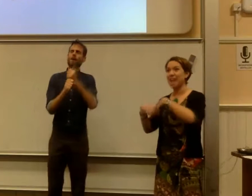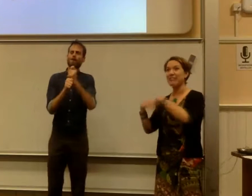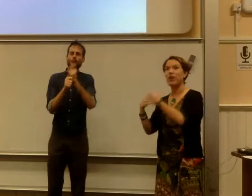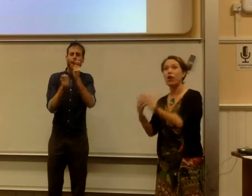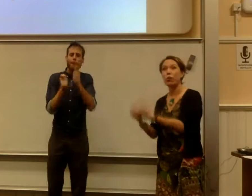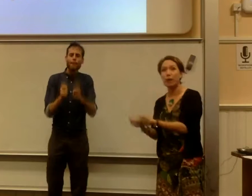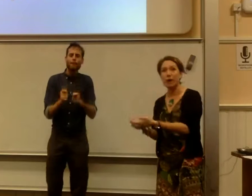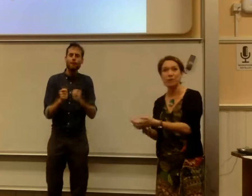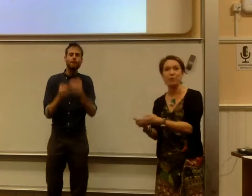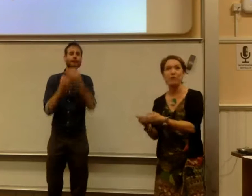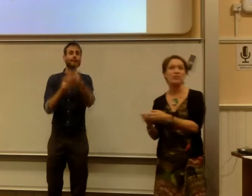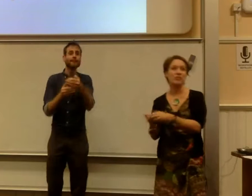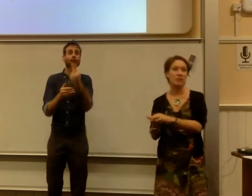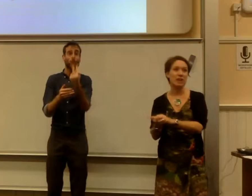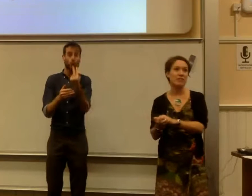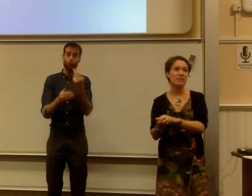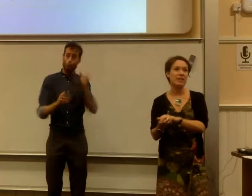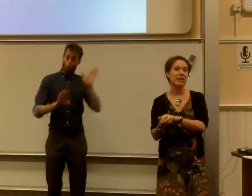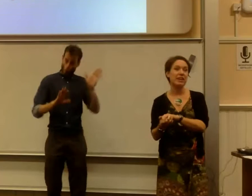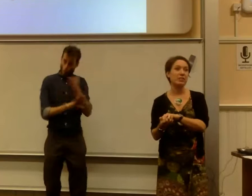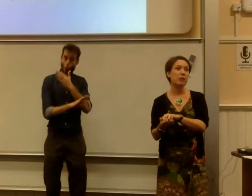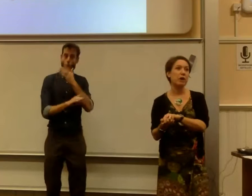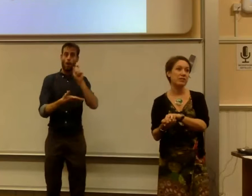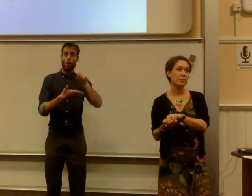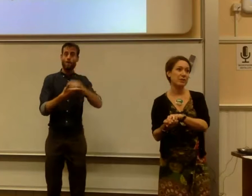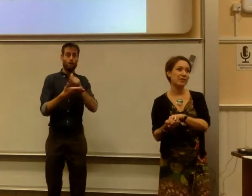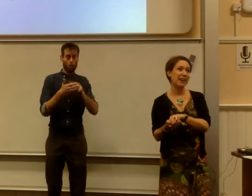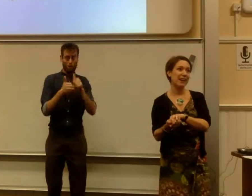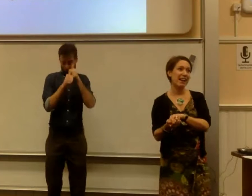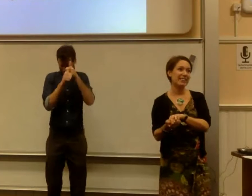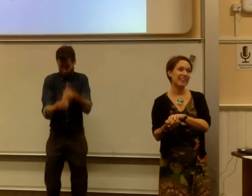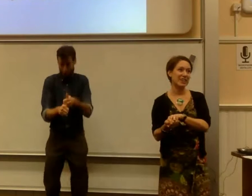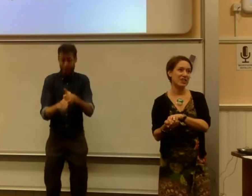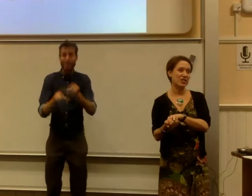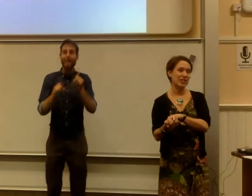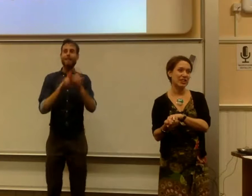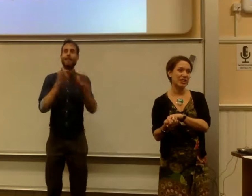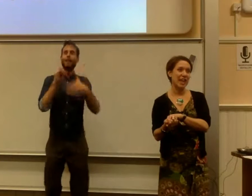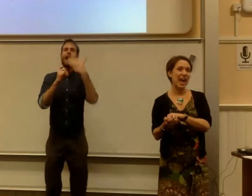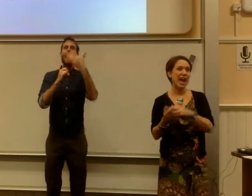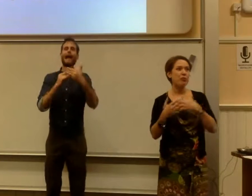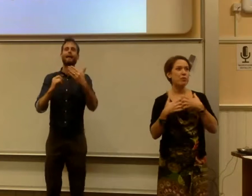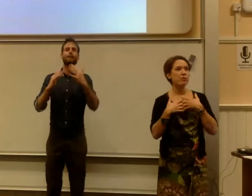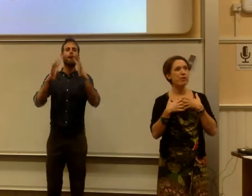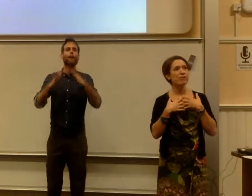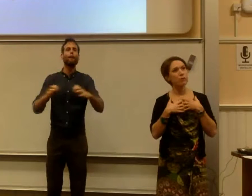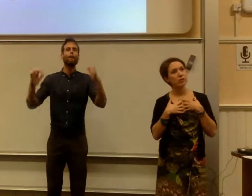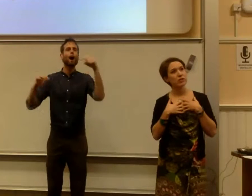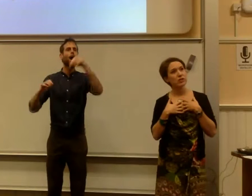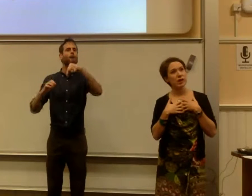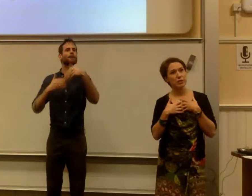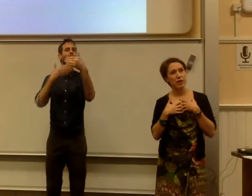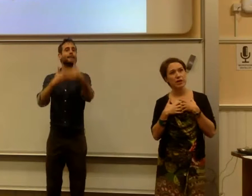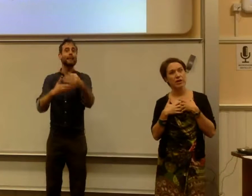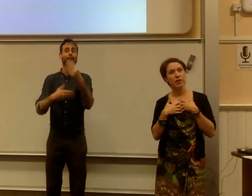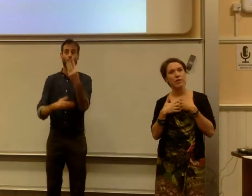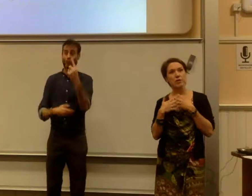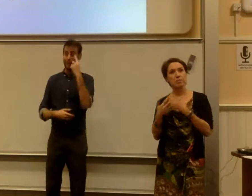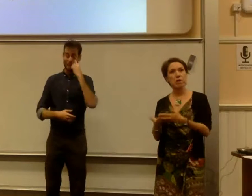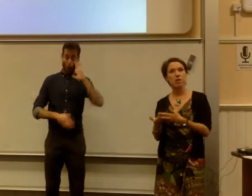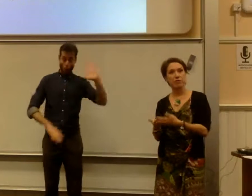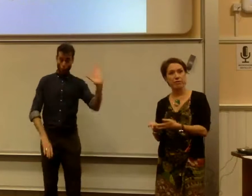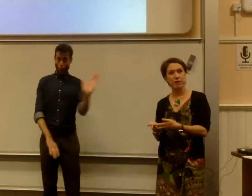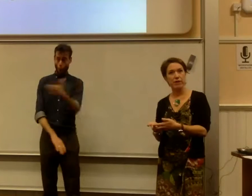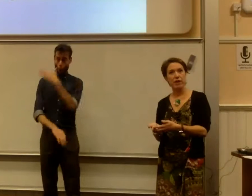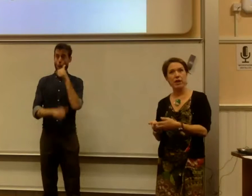2, and then the whole Parliament voted unanimously to pass the bill at stage 3. And we were very fortunate, I think,